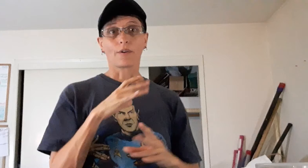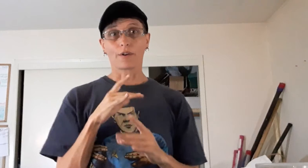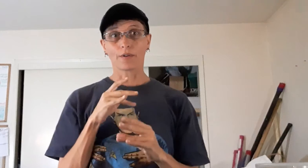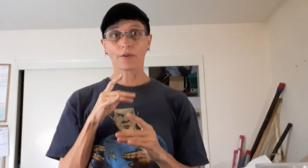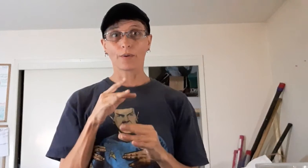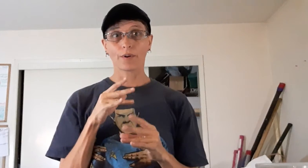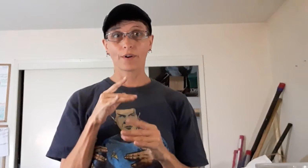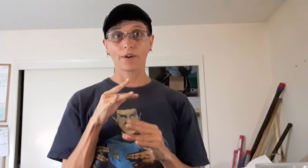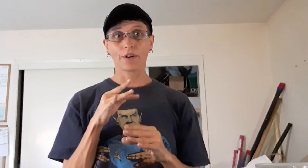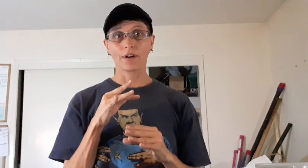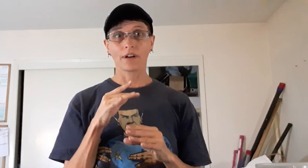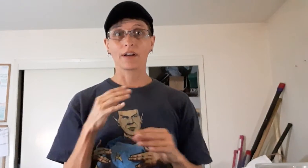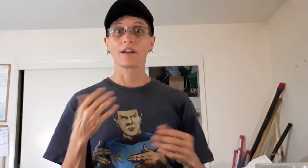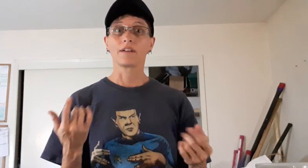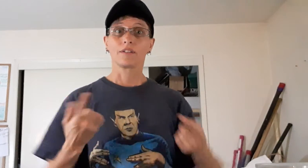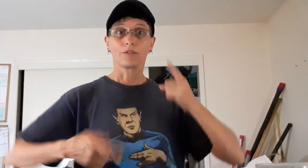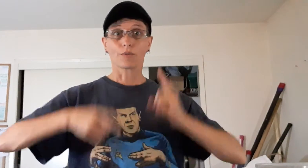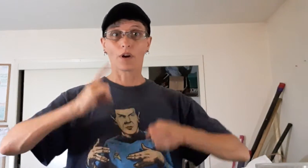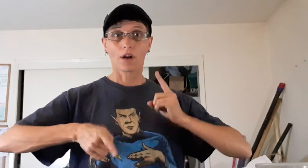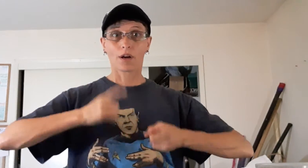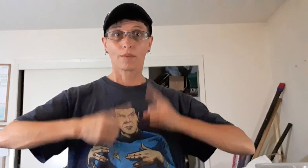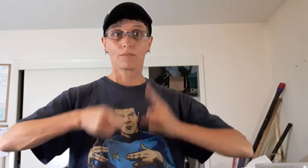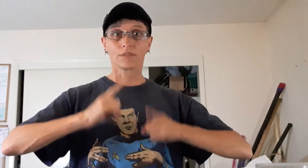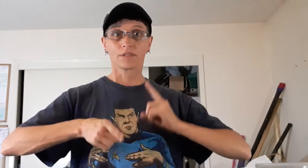a recorder, drums,